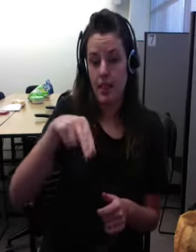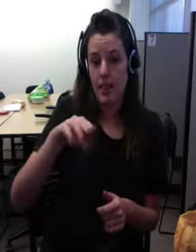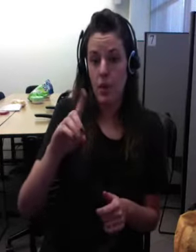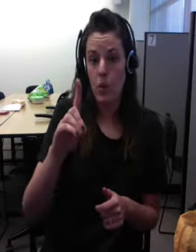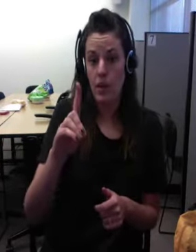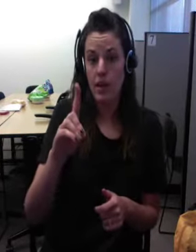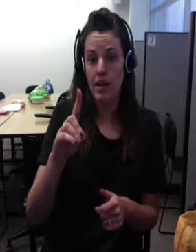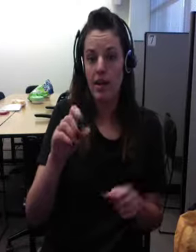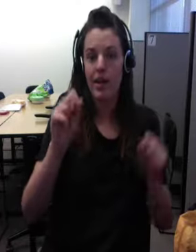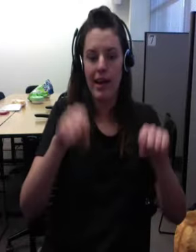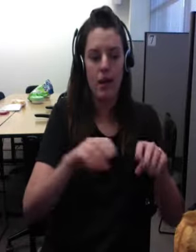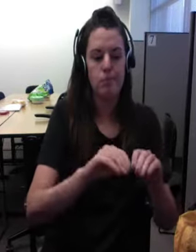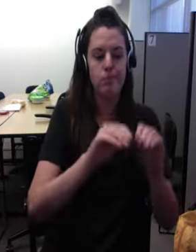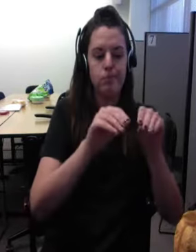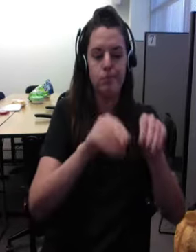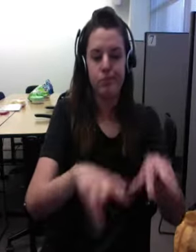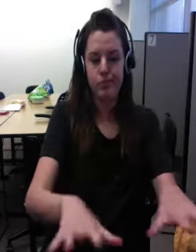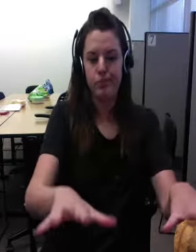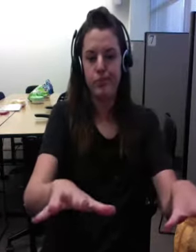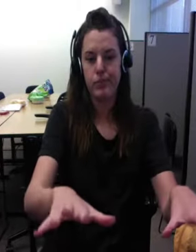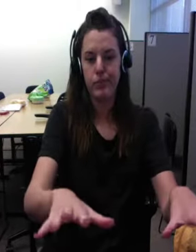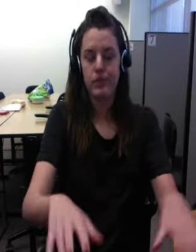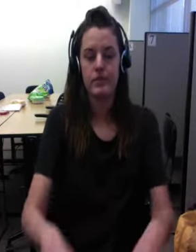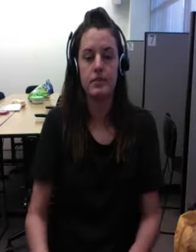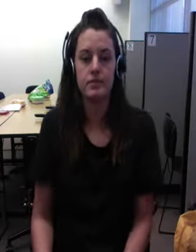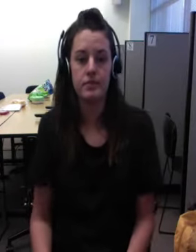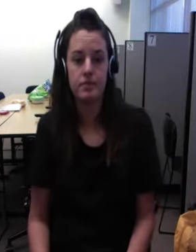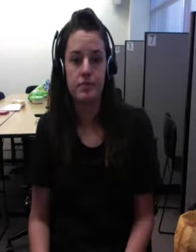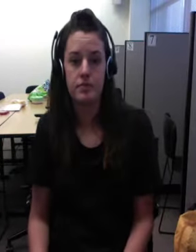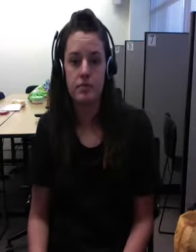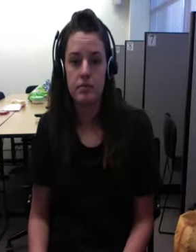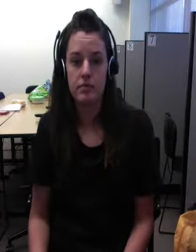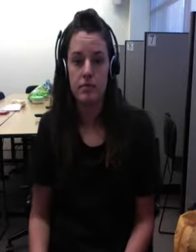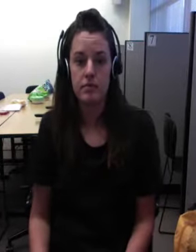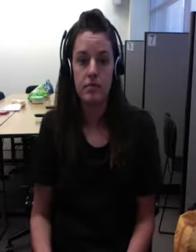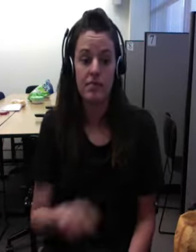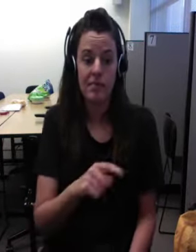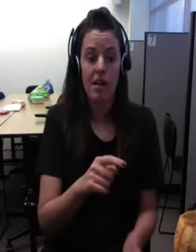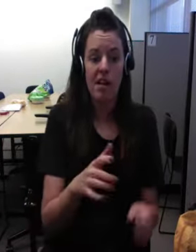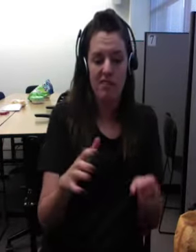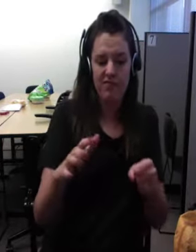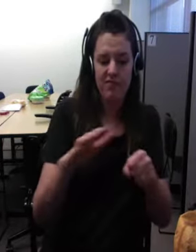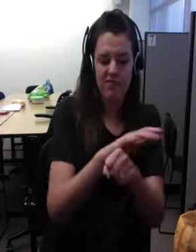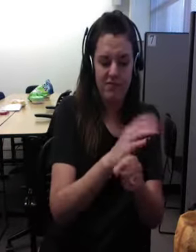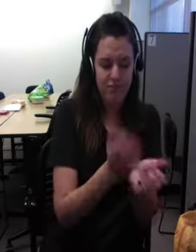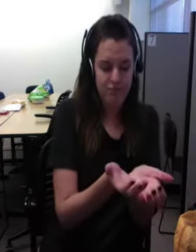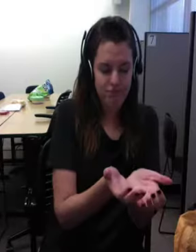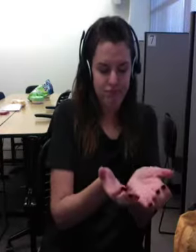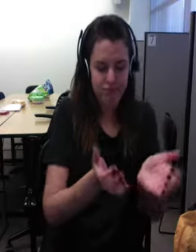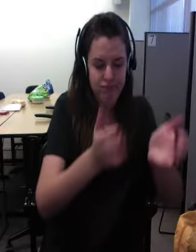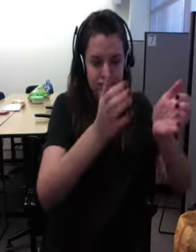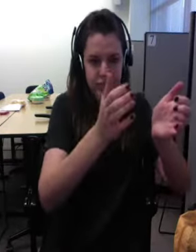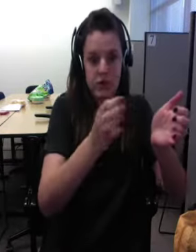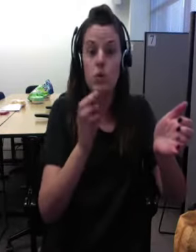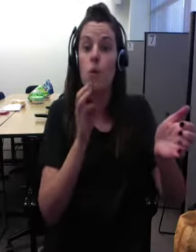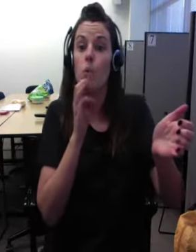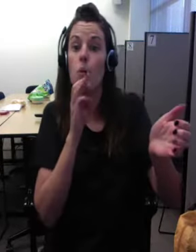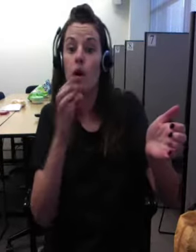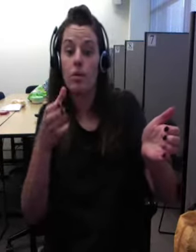Because liquids don't have their own shape, they take their shape from their containers. The same amount of liquid may